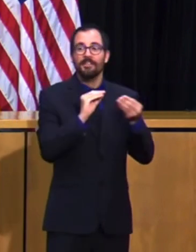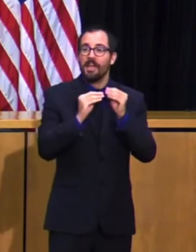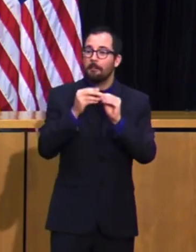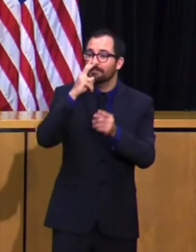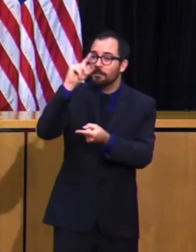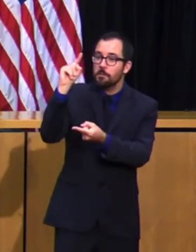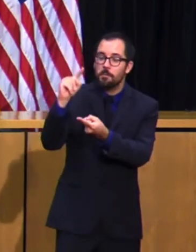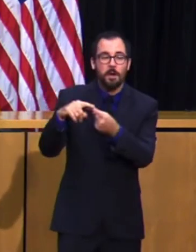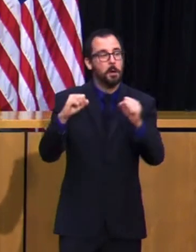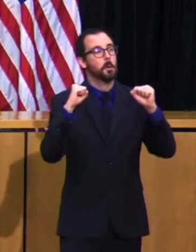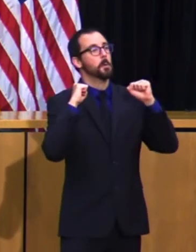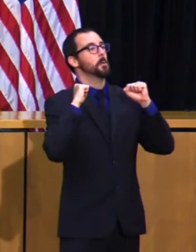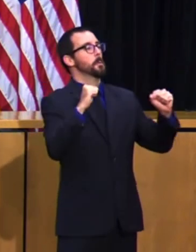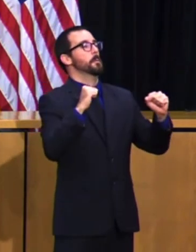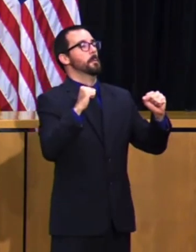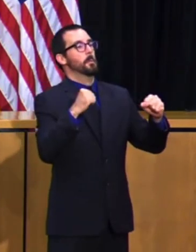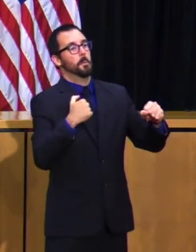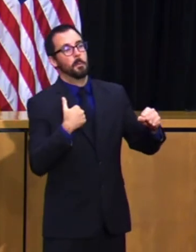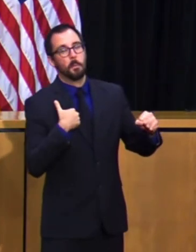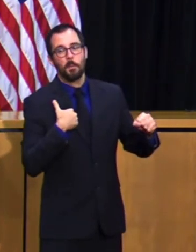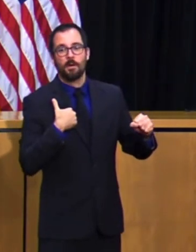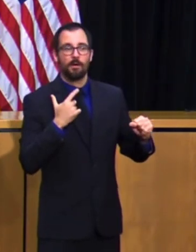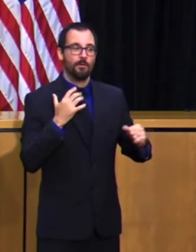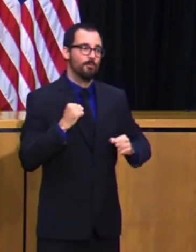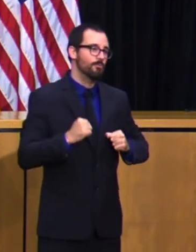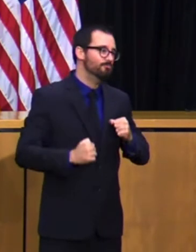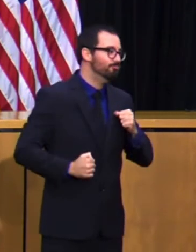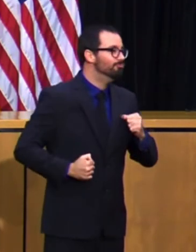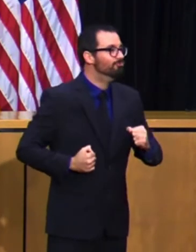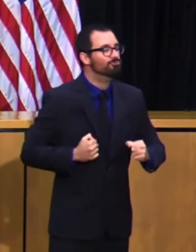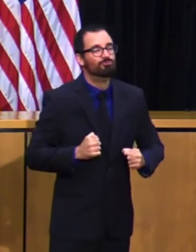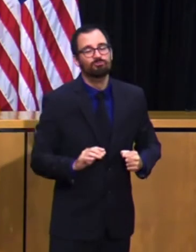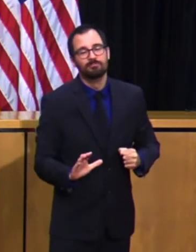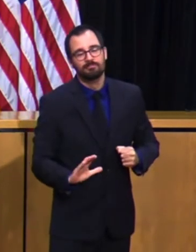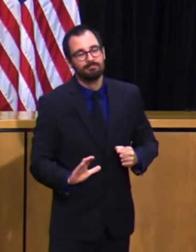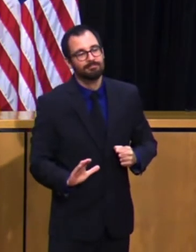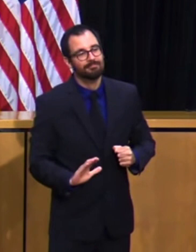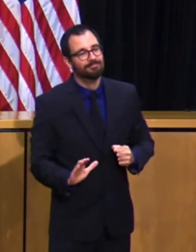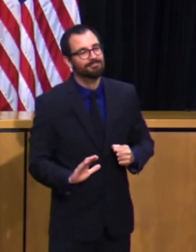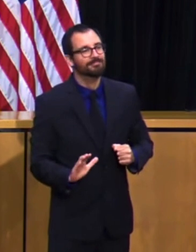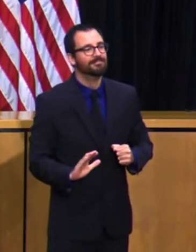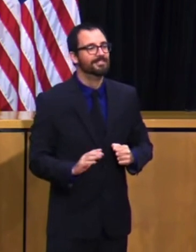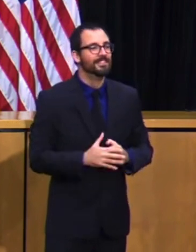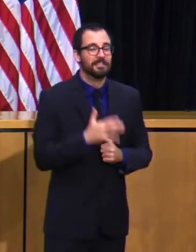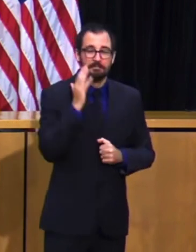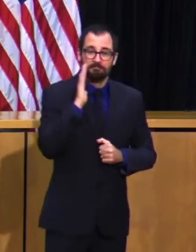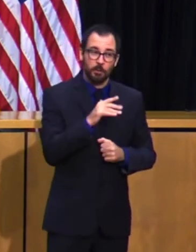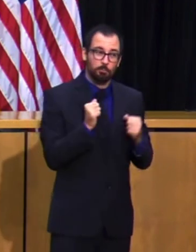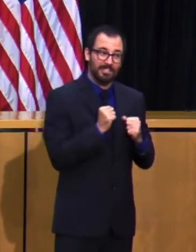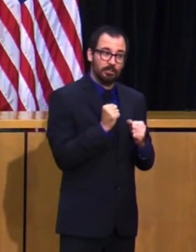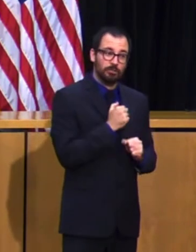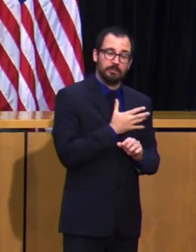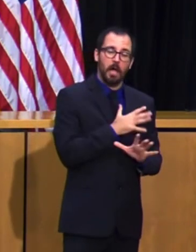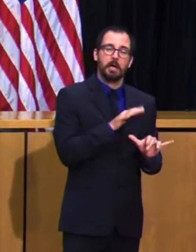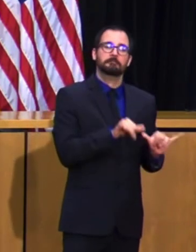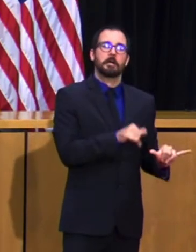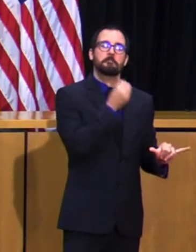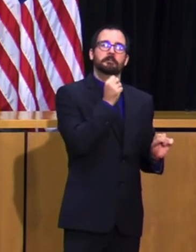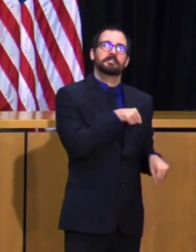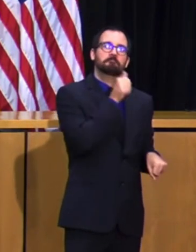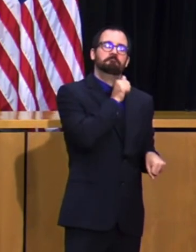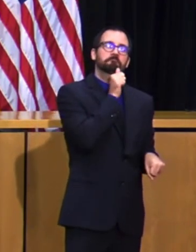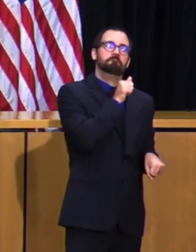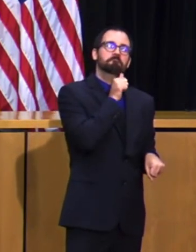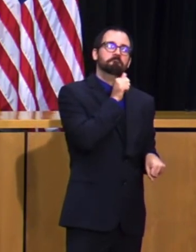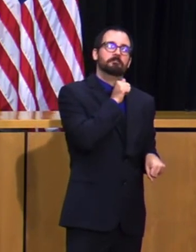it would be more difficult for people to continue to demonstrate the vigilance that they've shown day over day, week over